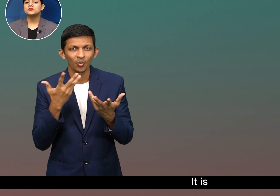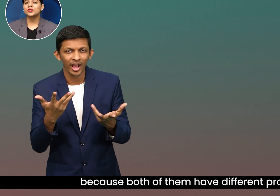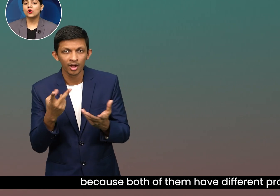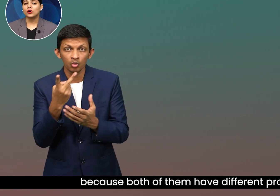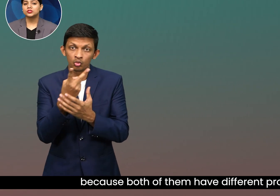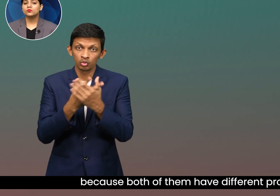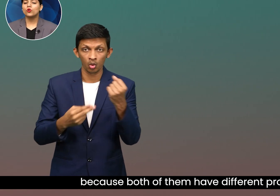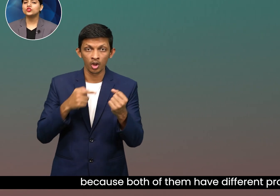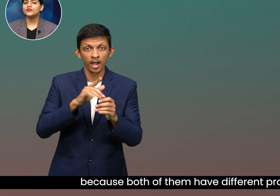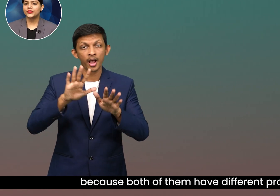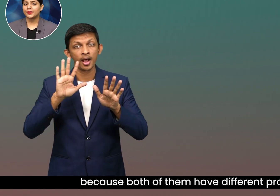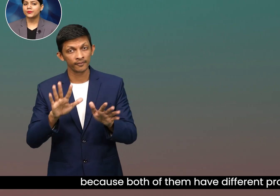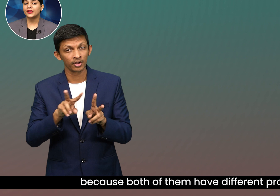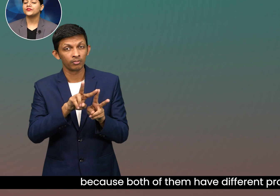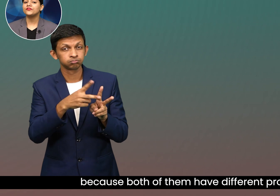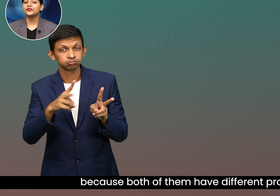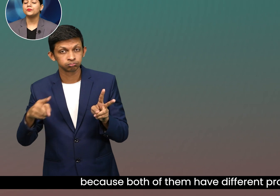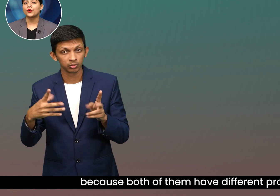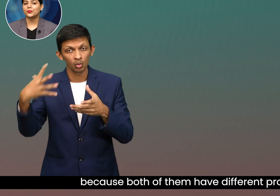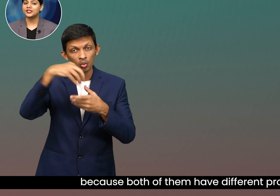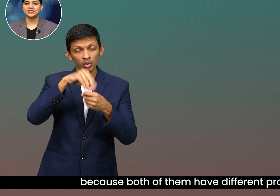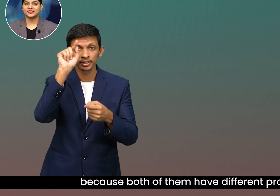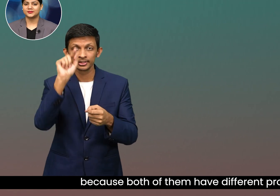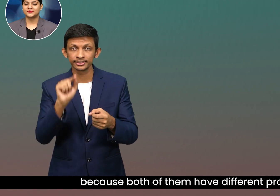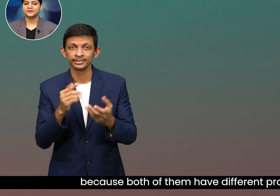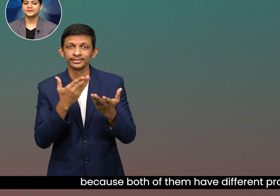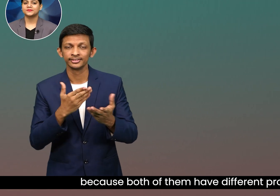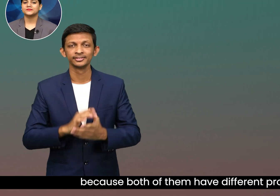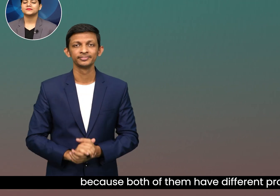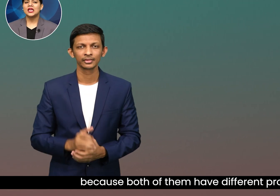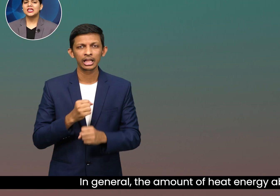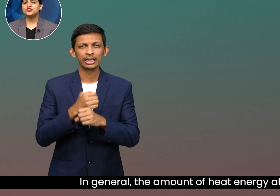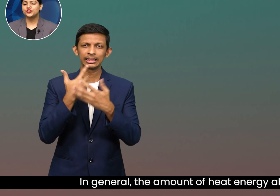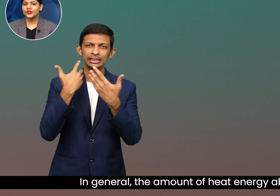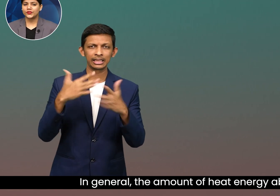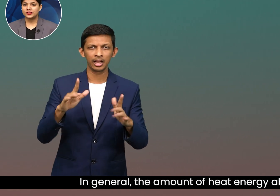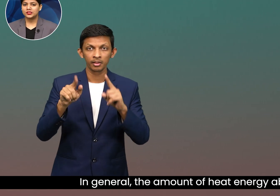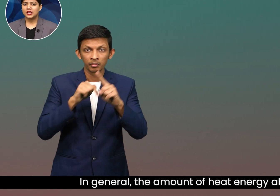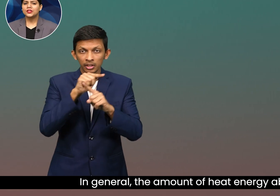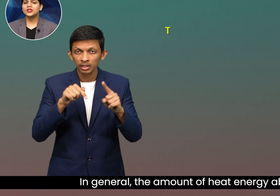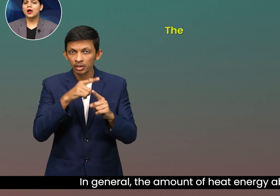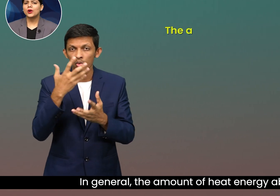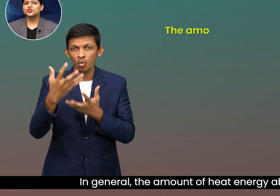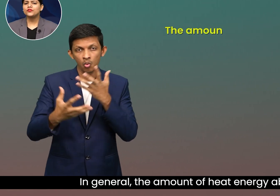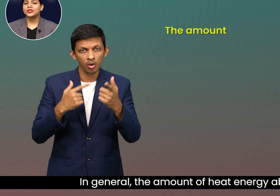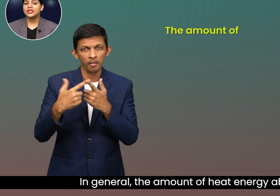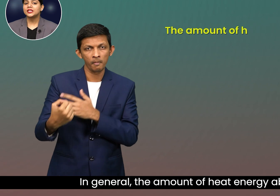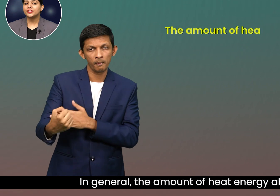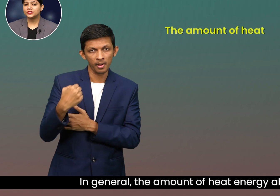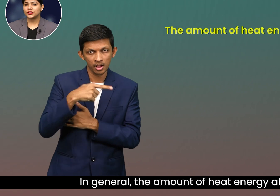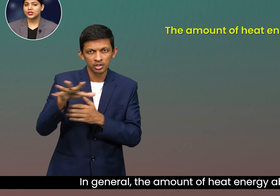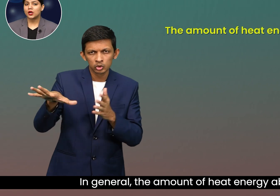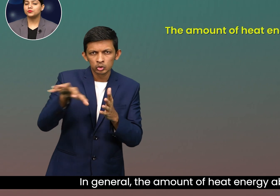It is because both of them have different properties. In general, the amount of